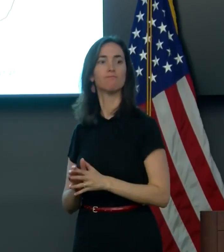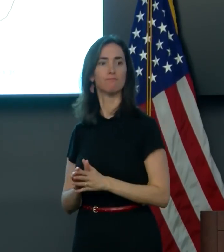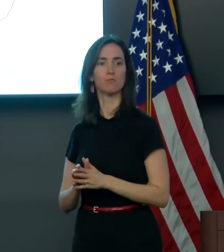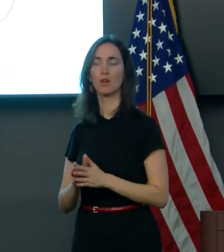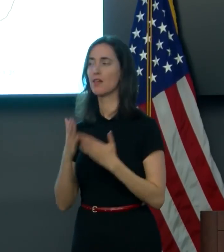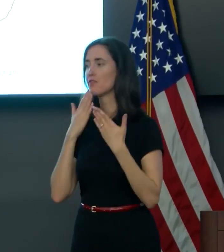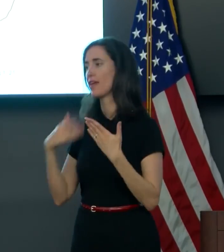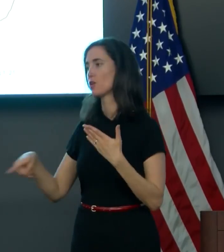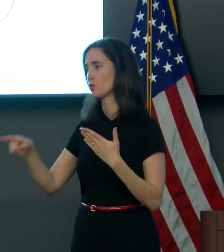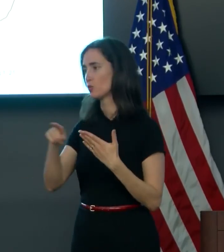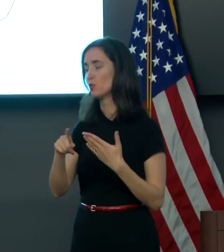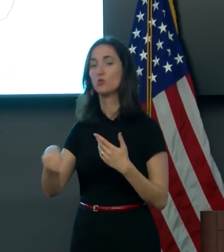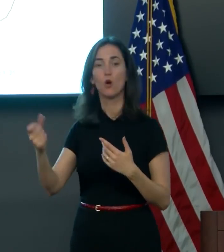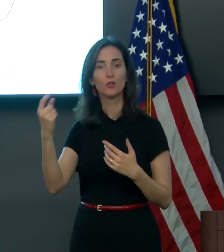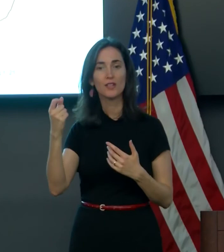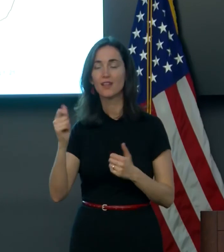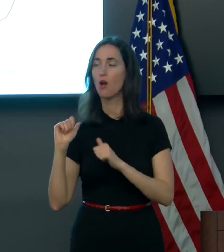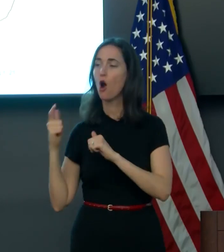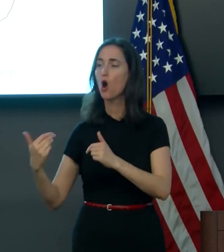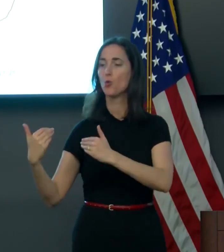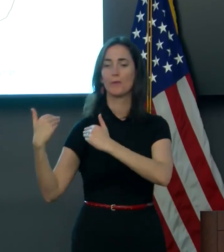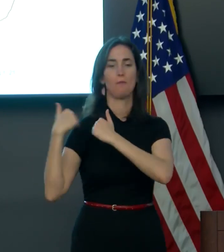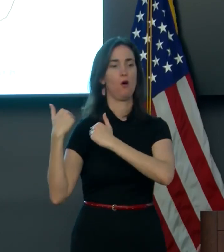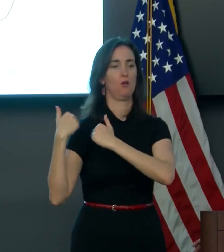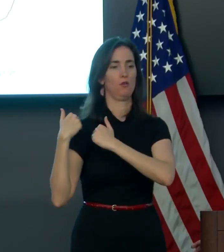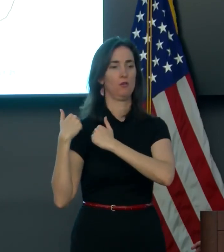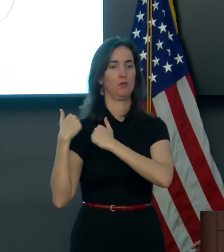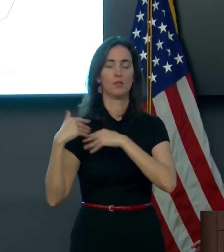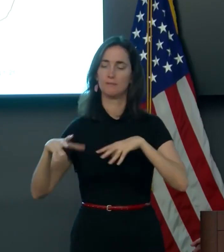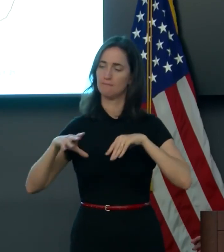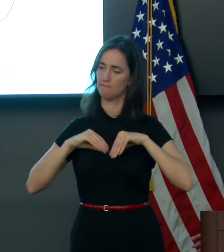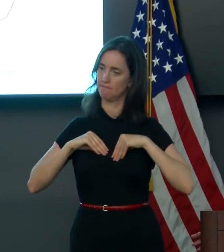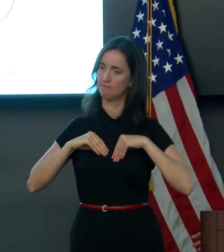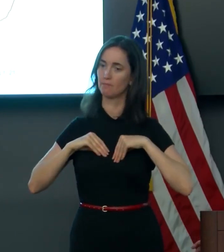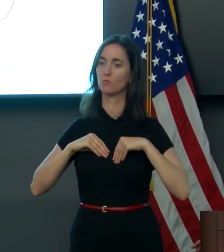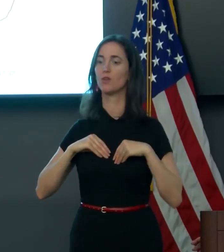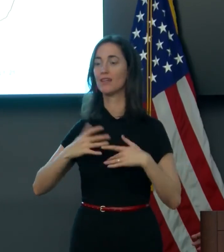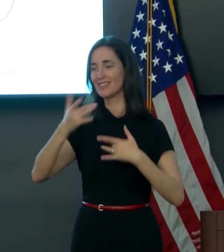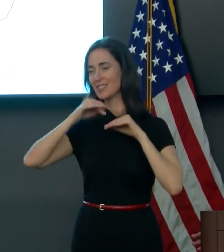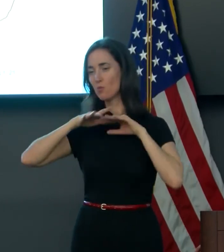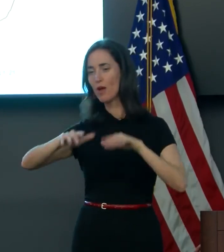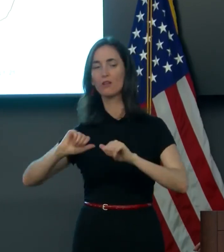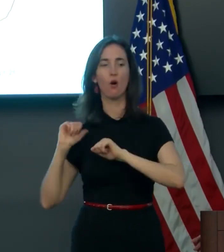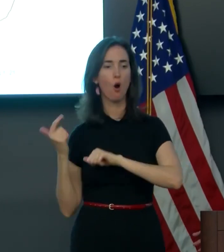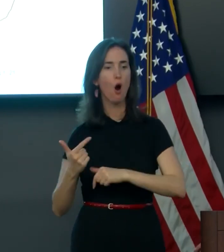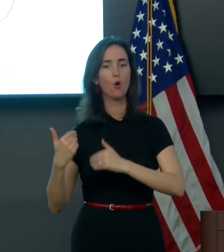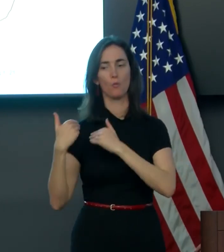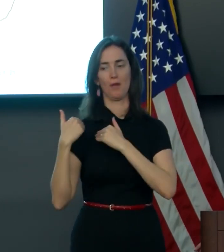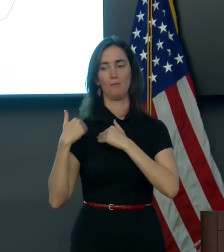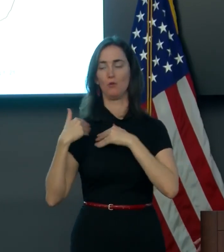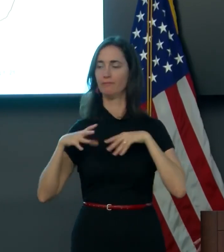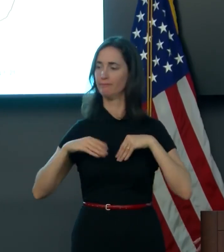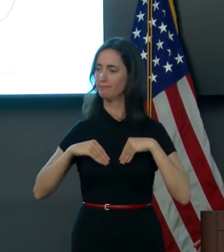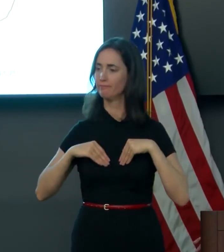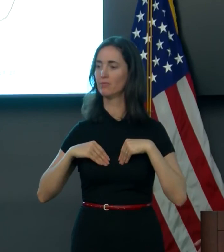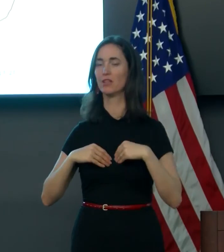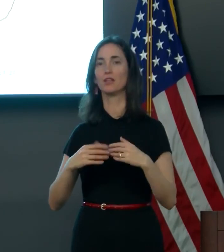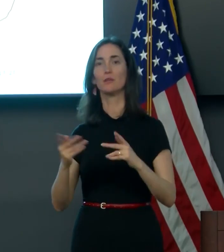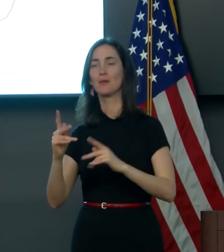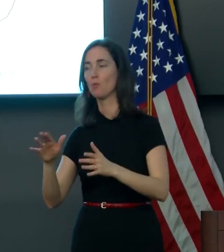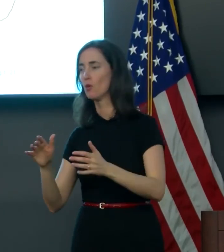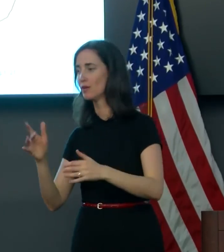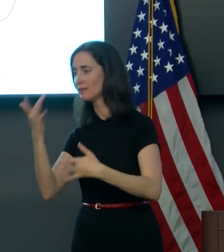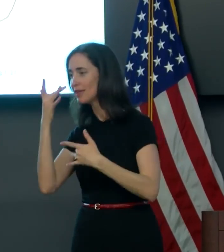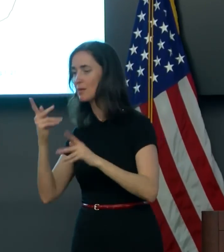a role to play, that we're all responsible for reducing transmission in cases and hospitalizations and